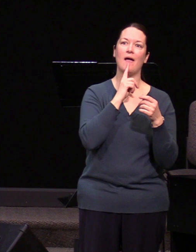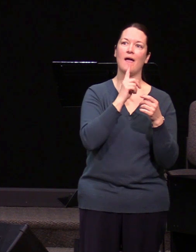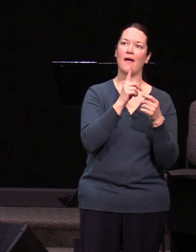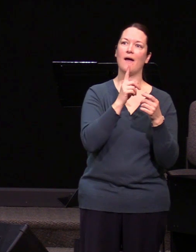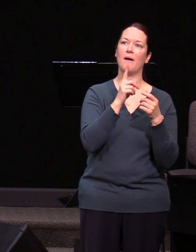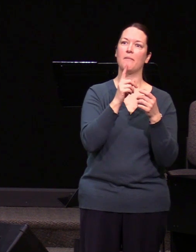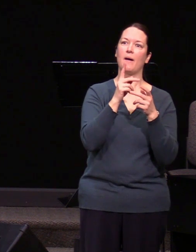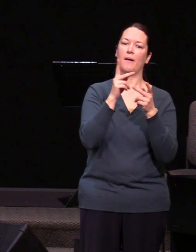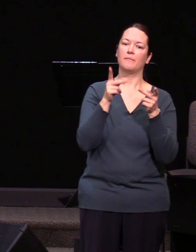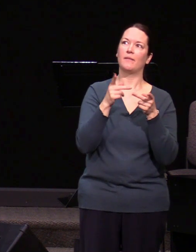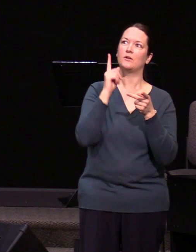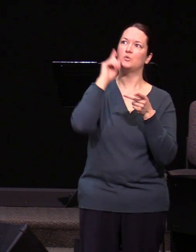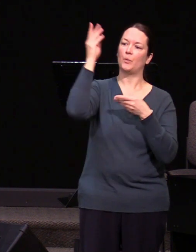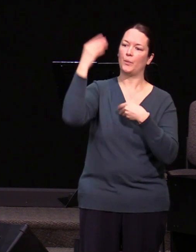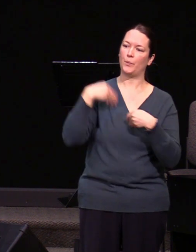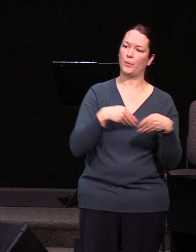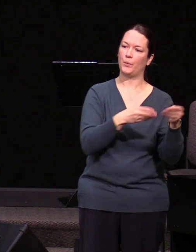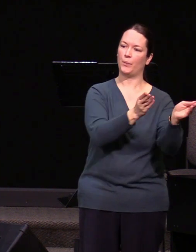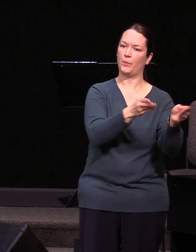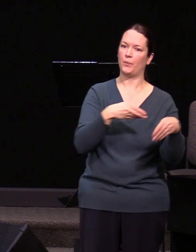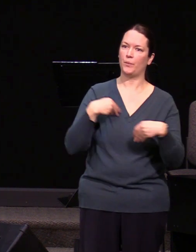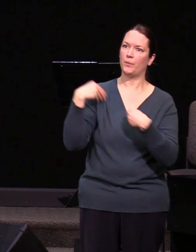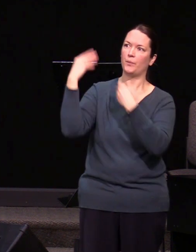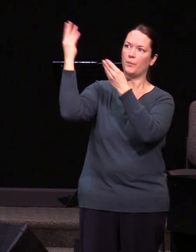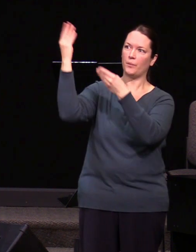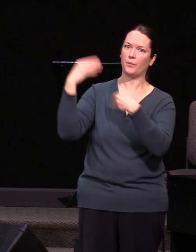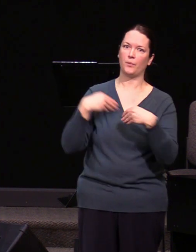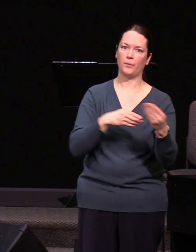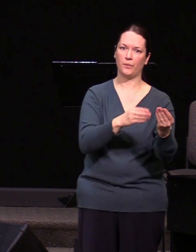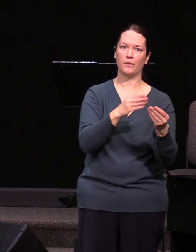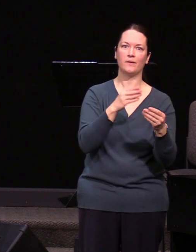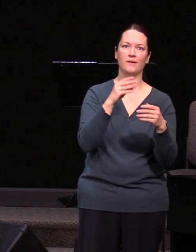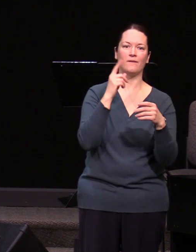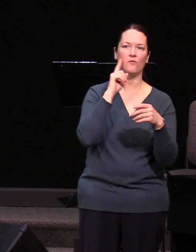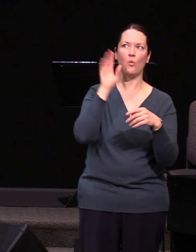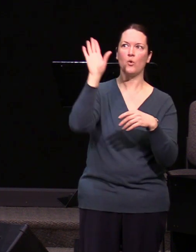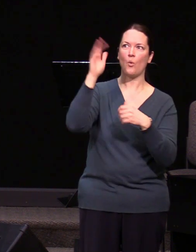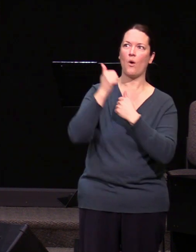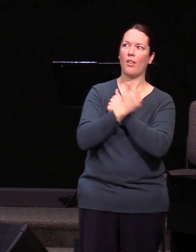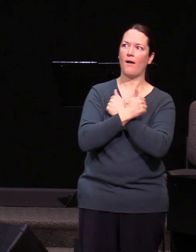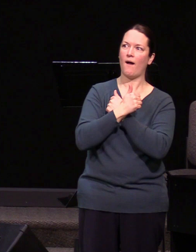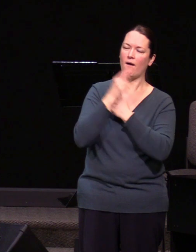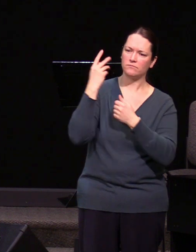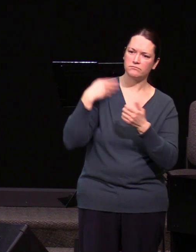simply a space to pass through. I'm a vessel for your love in the moment.